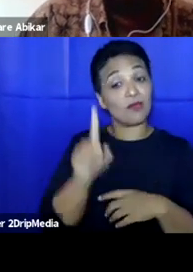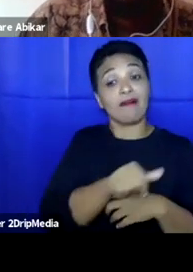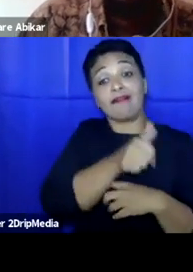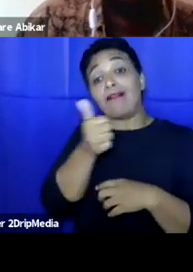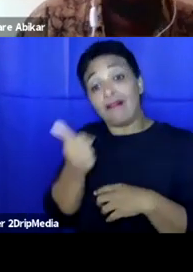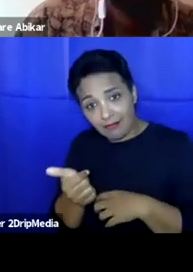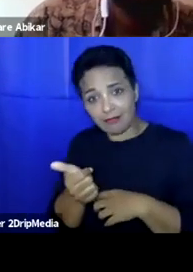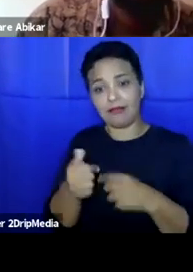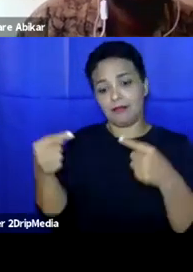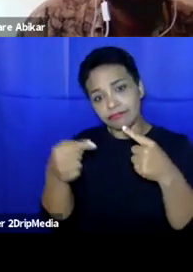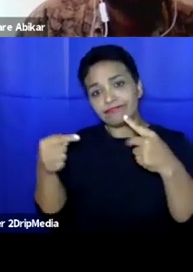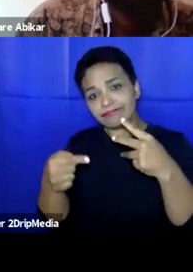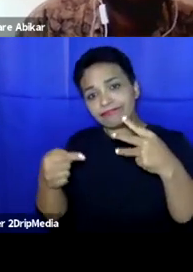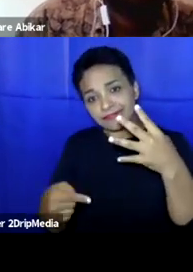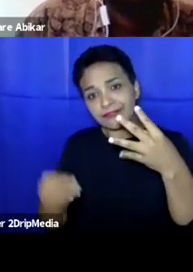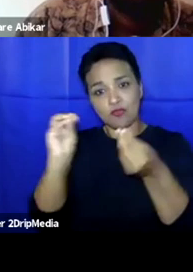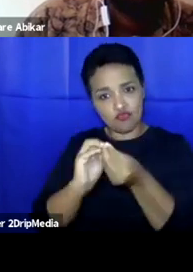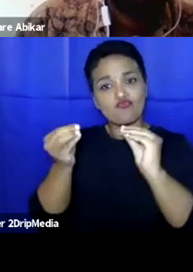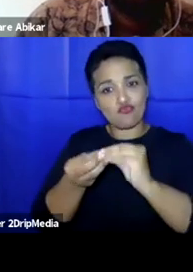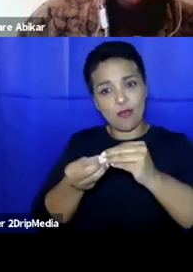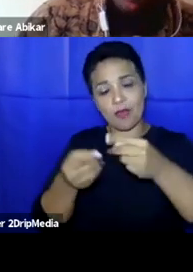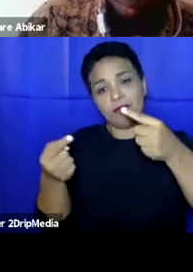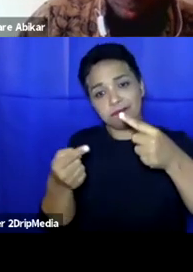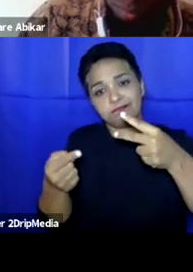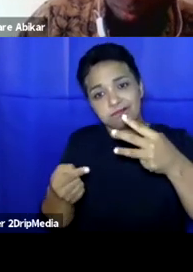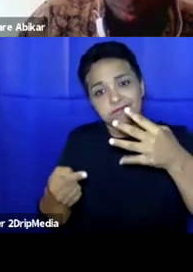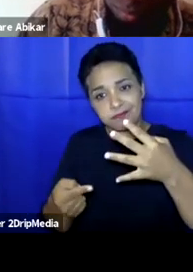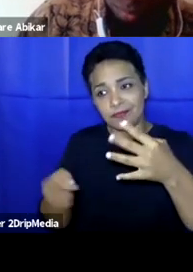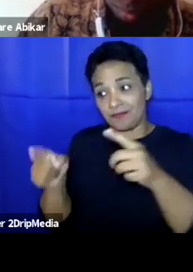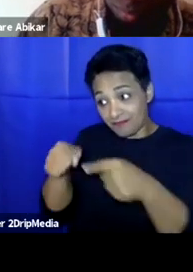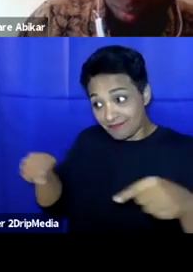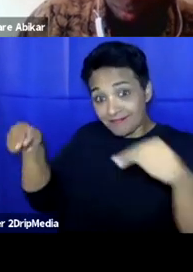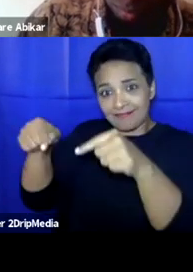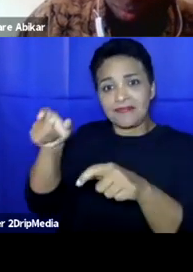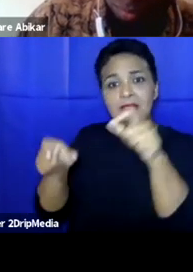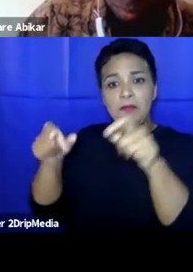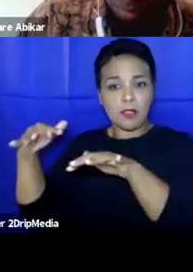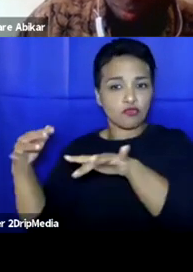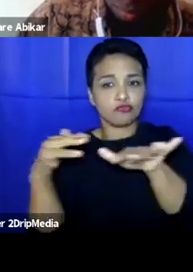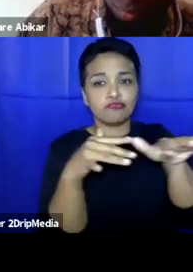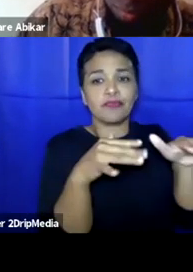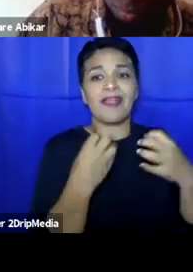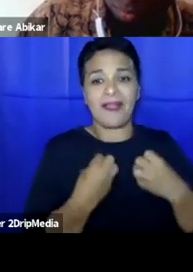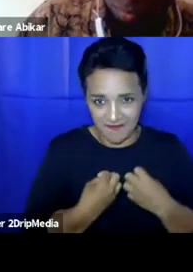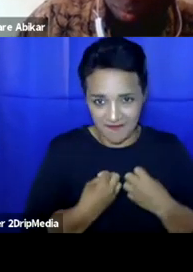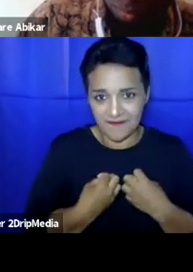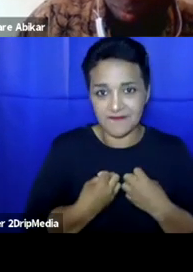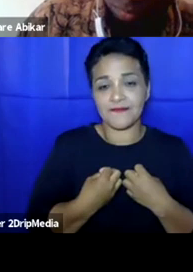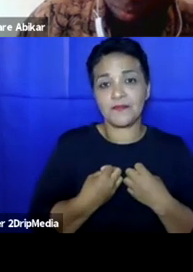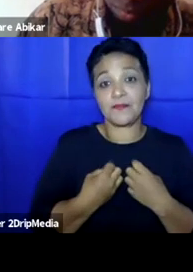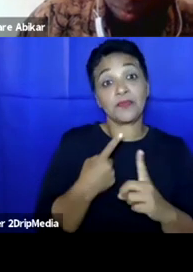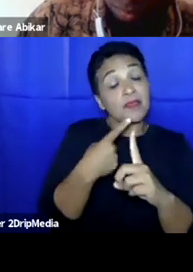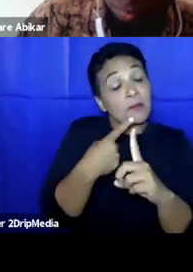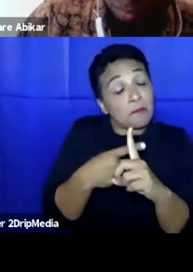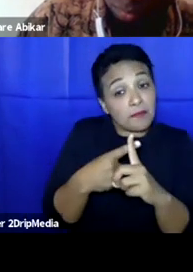global migration crisis that are causing this hostile environment advocacy, as well as a number of